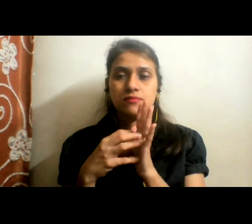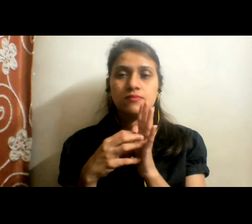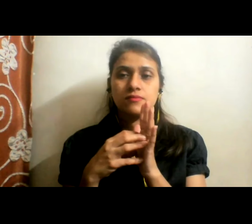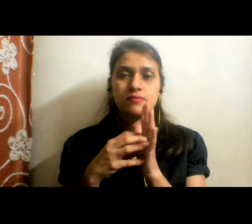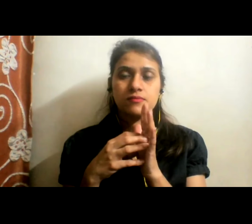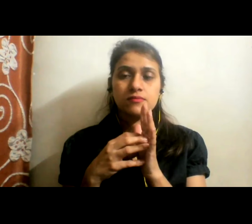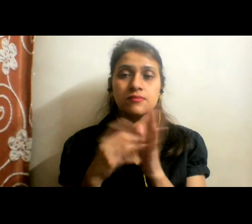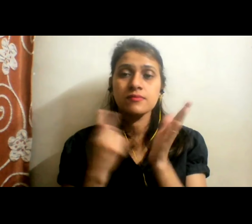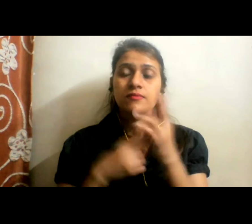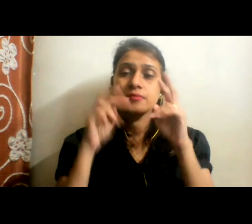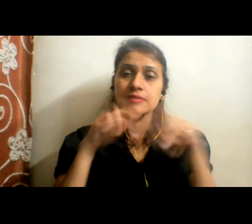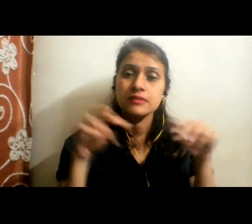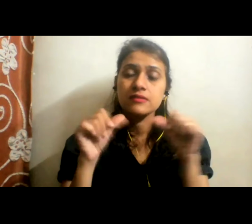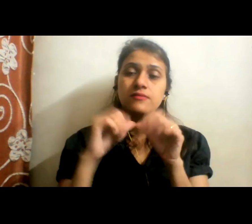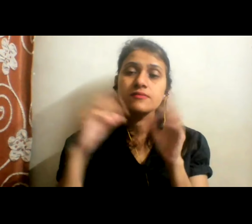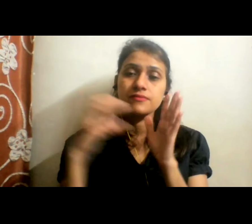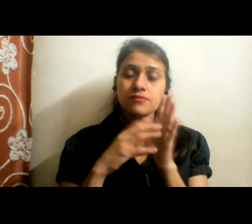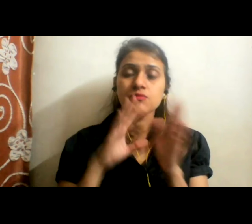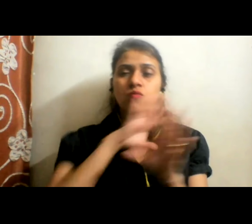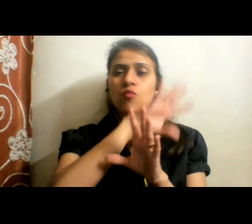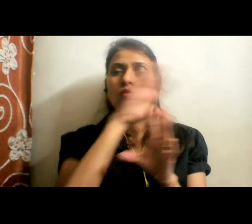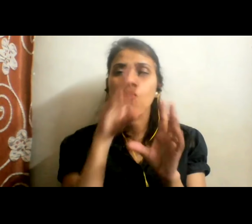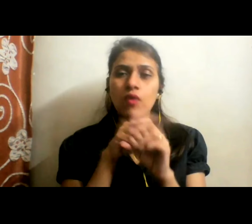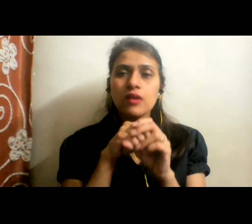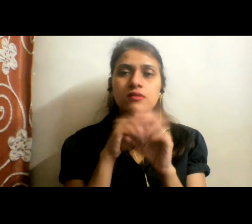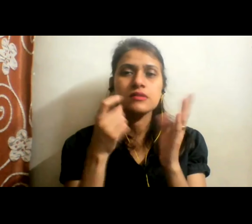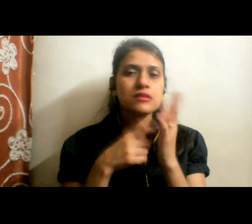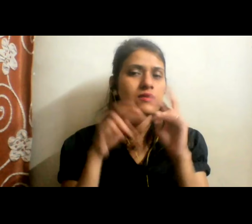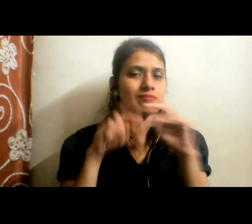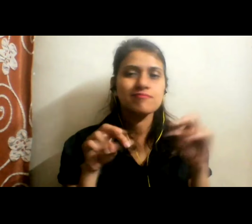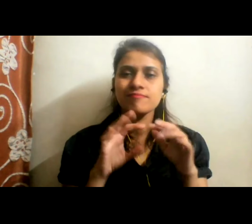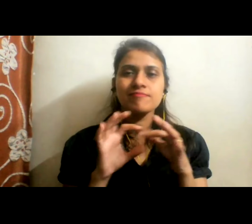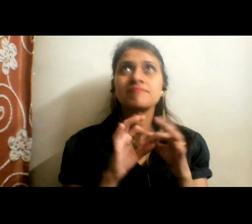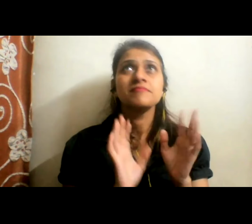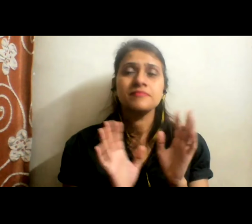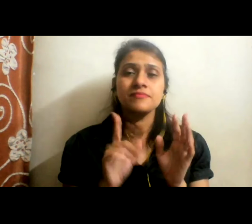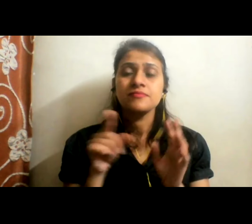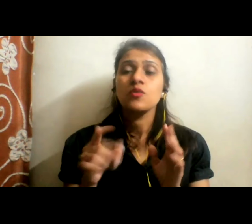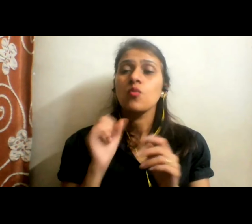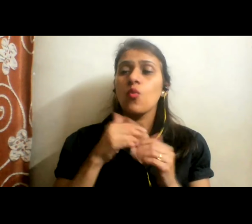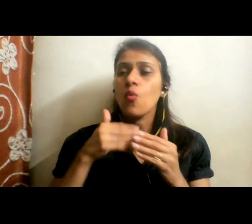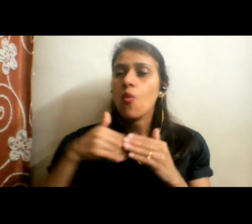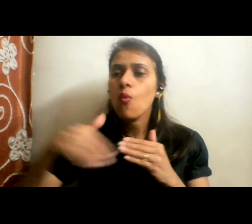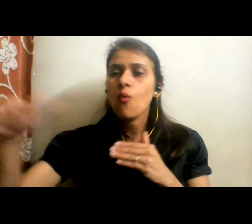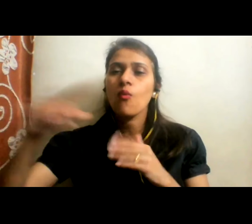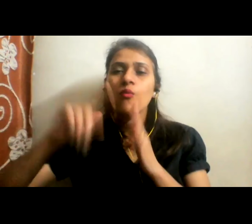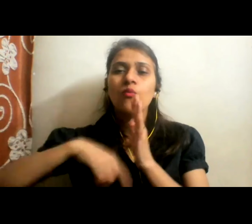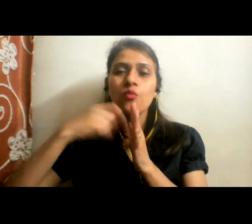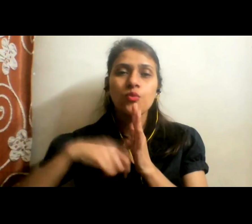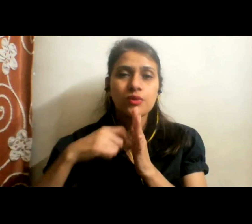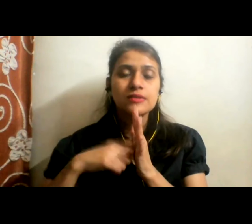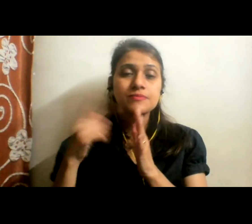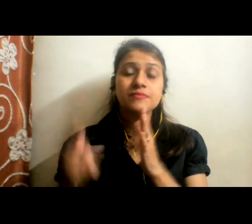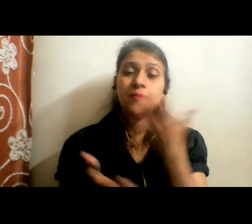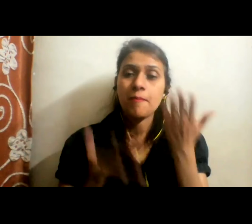not cover all the aspects of the research project. Okay, so if I am doing a 2-year-long project on certain thing, I might